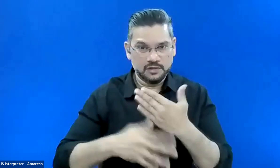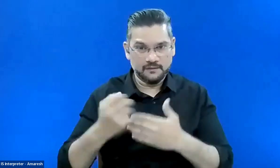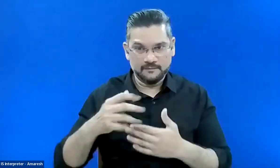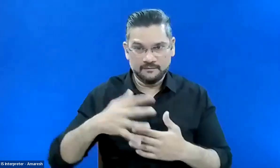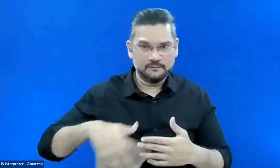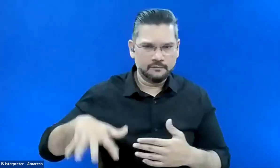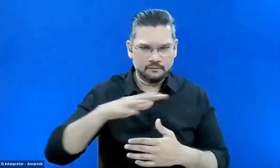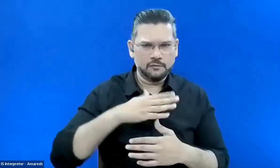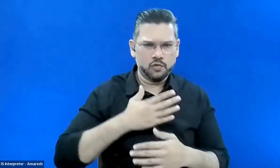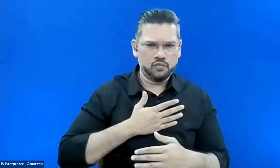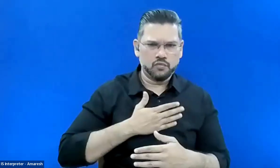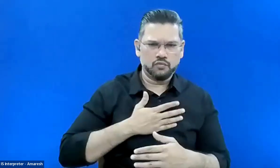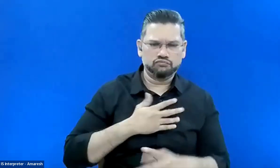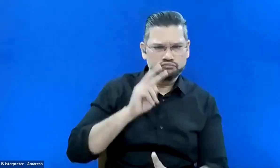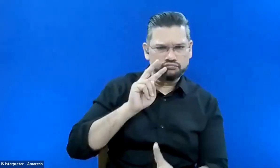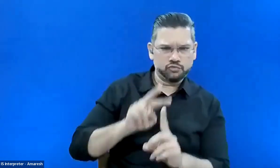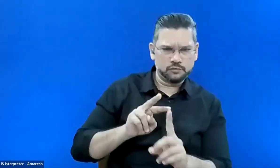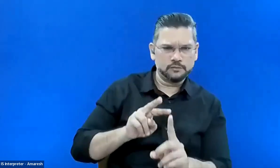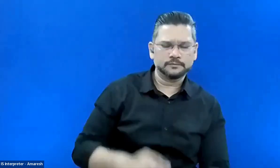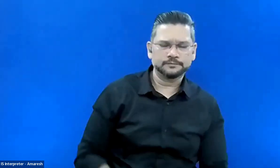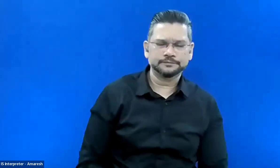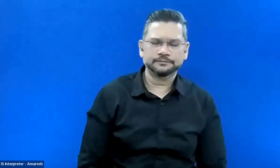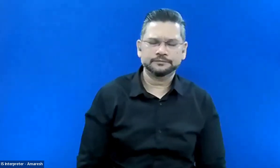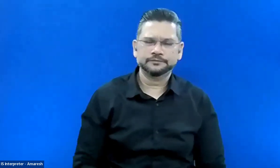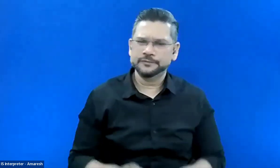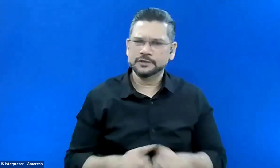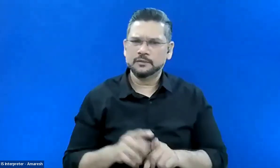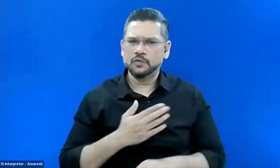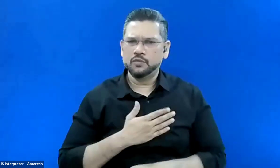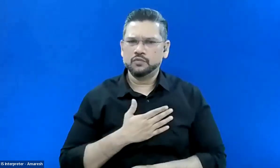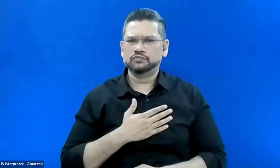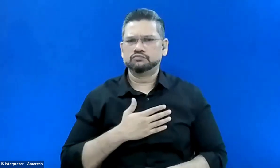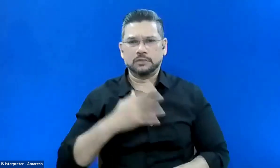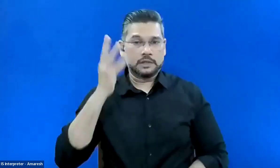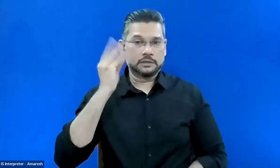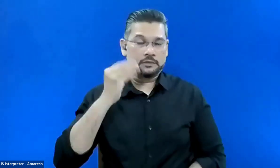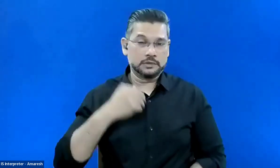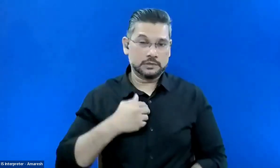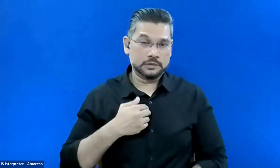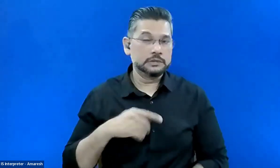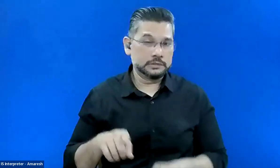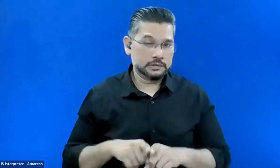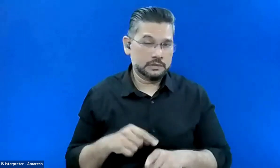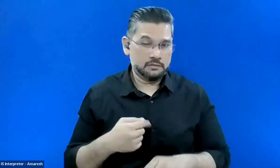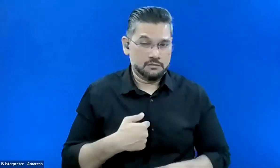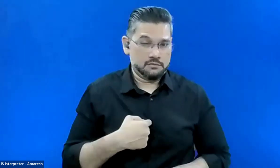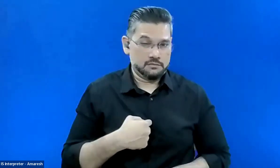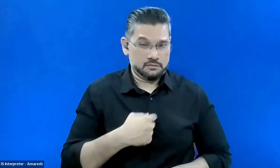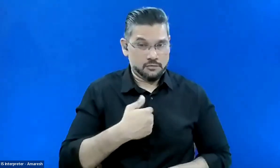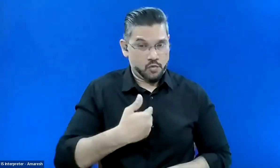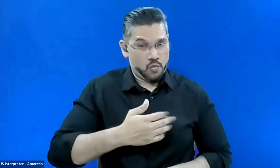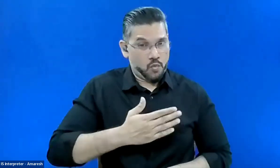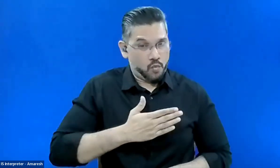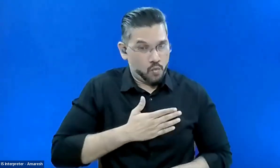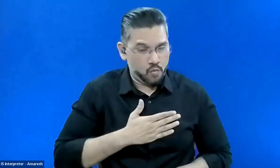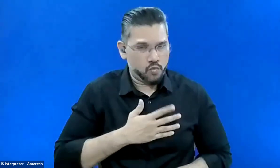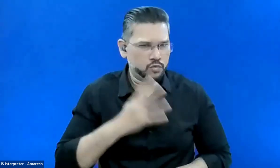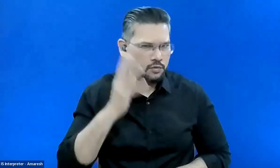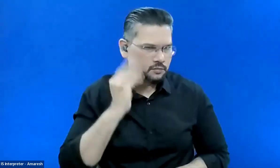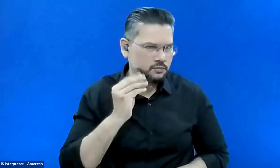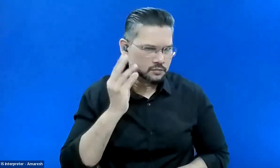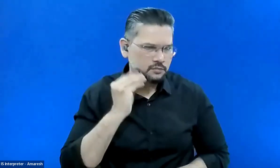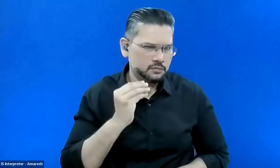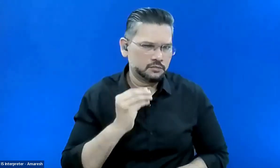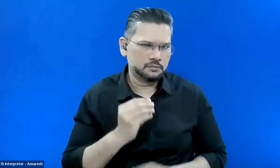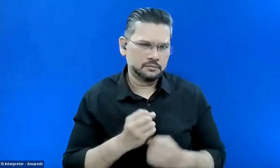From our perspective, or from the experiences personally had and other young people that I've been able to interact